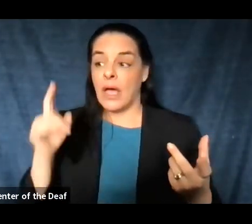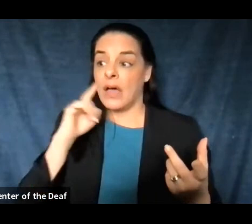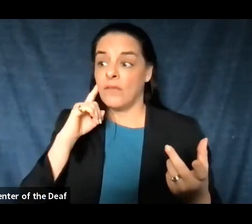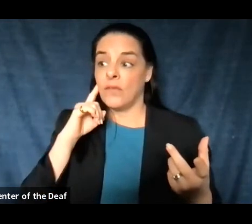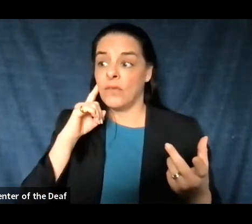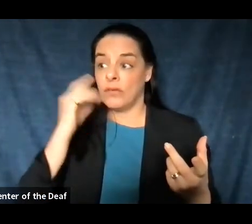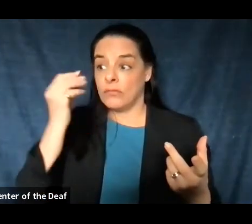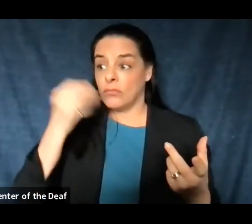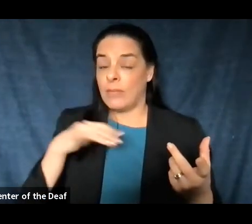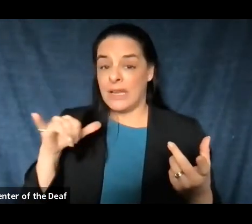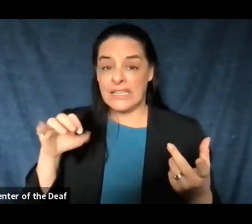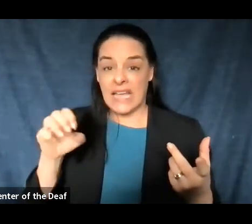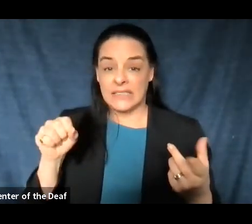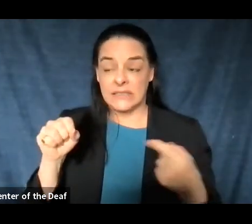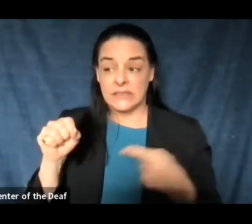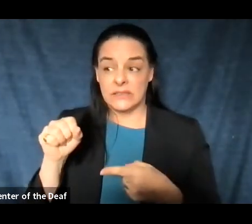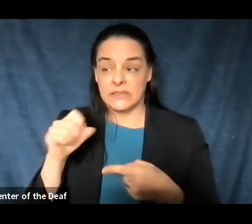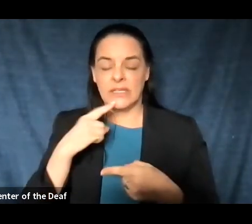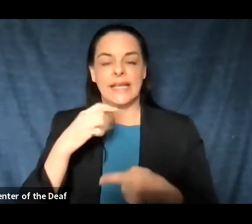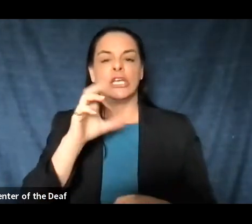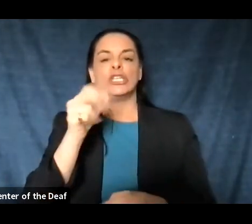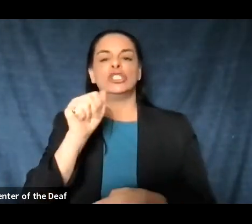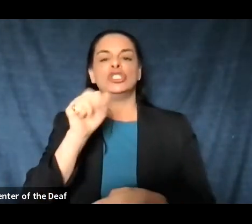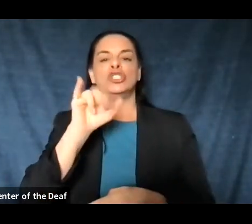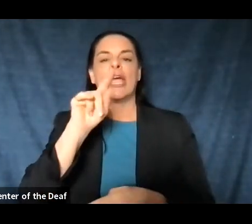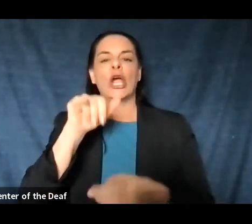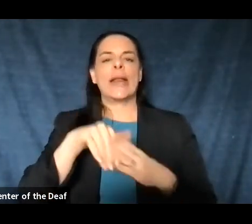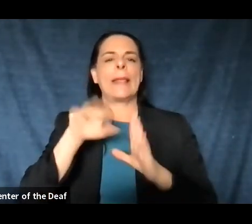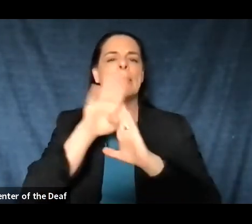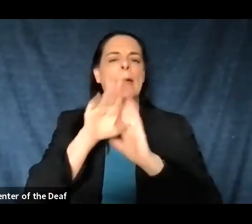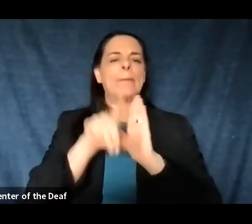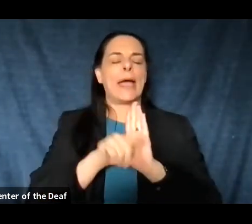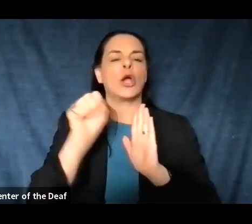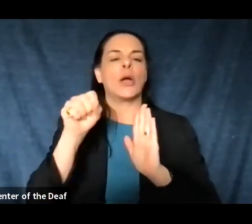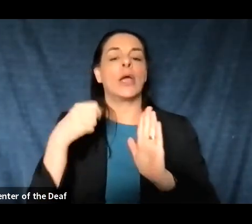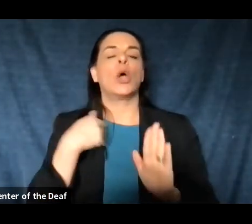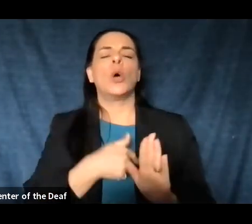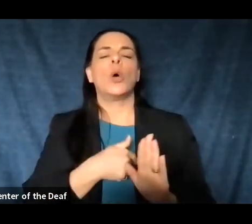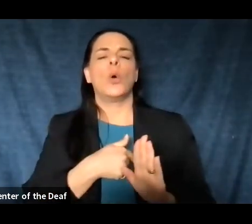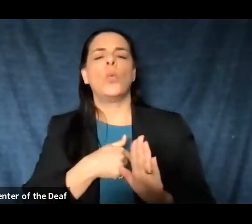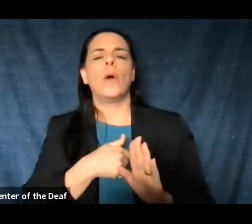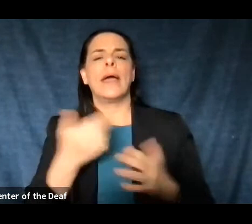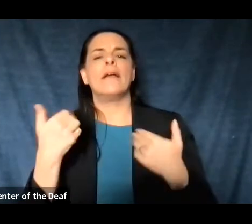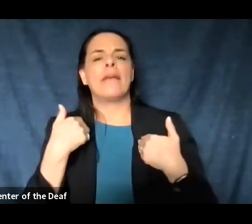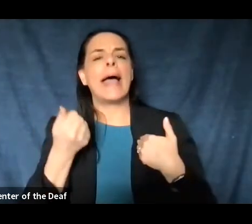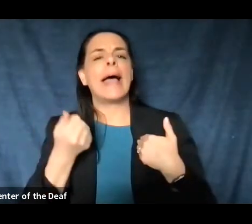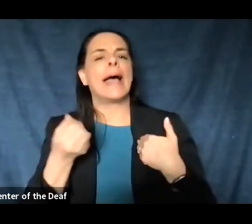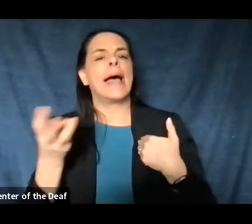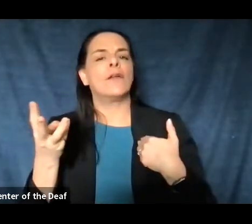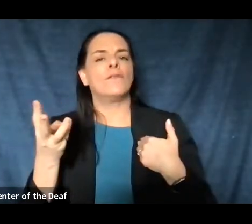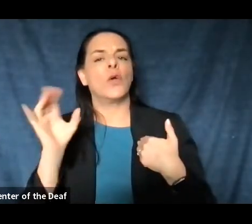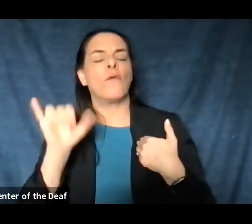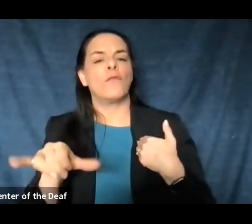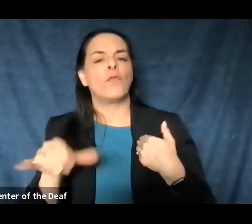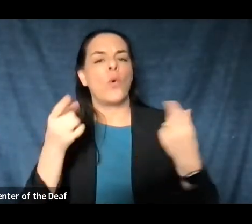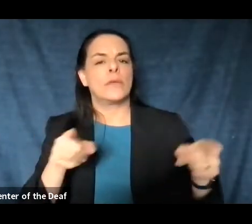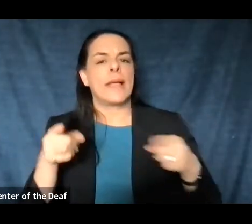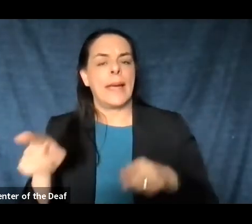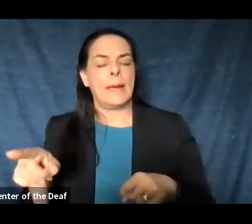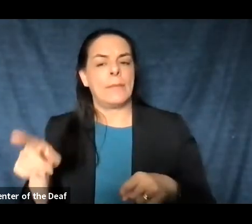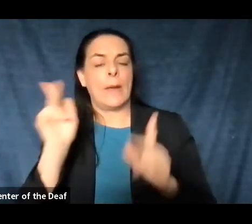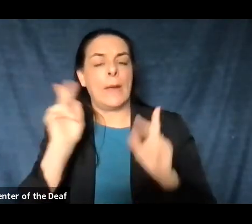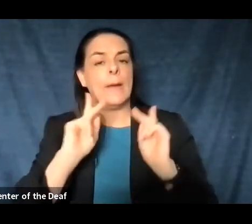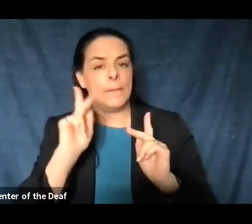It's happened. This is Charity in the background. Sorry. We have had a few of those instances where people